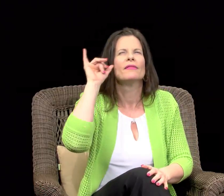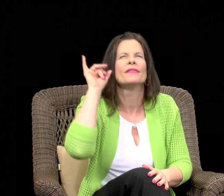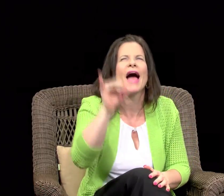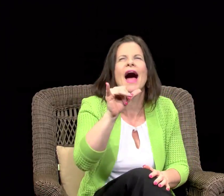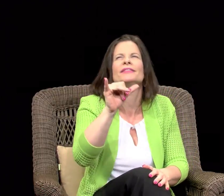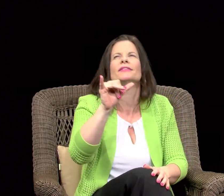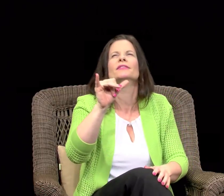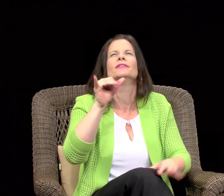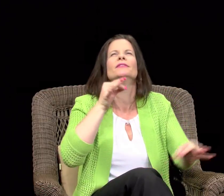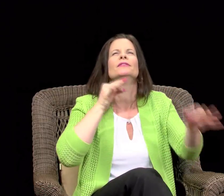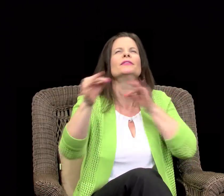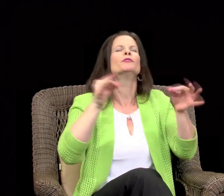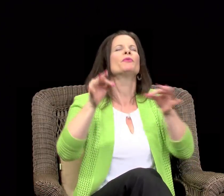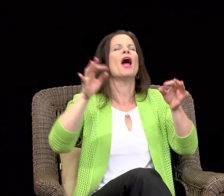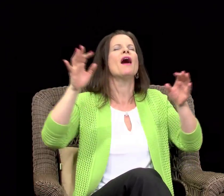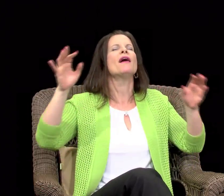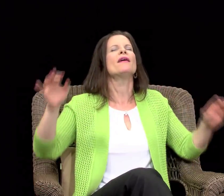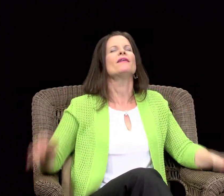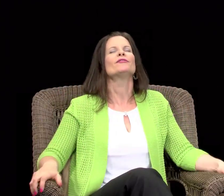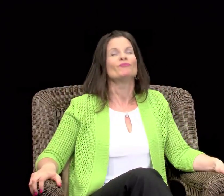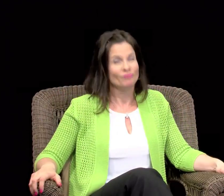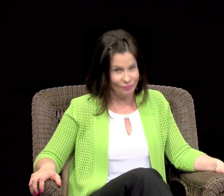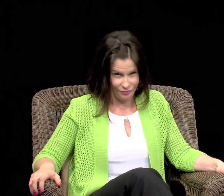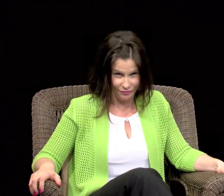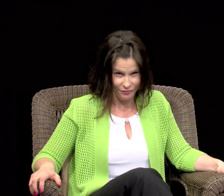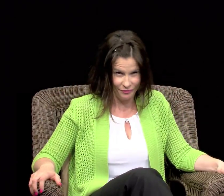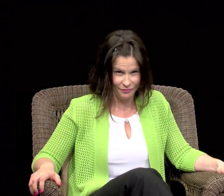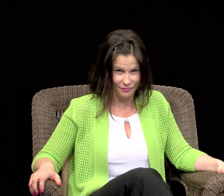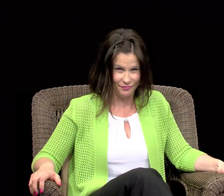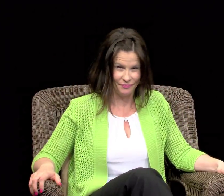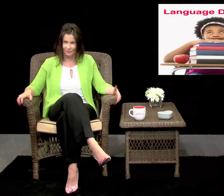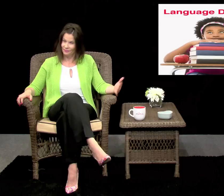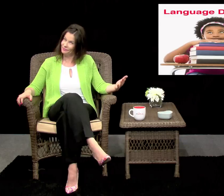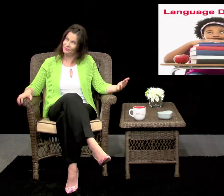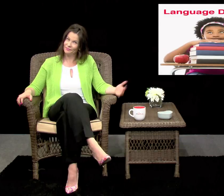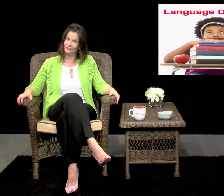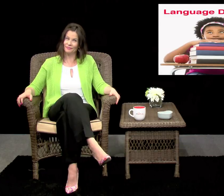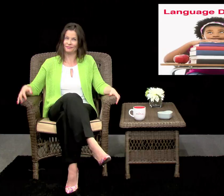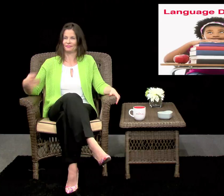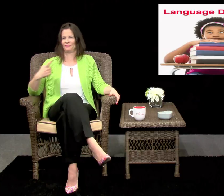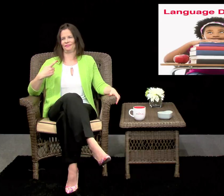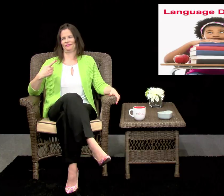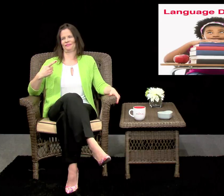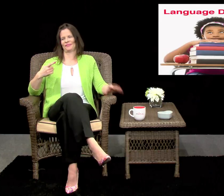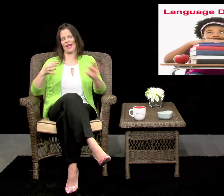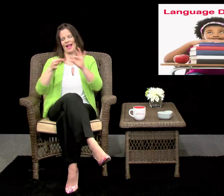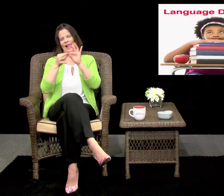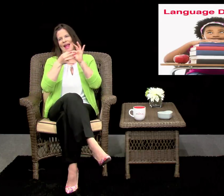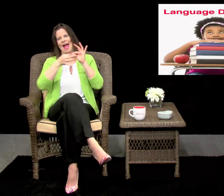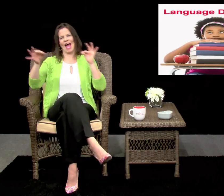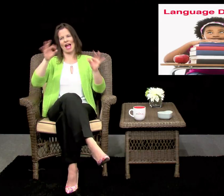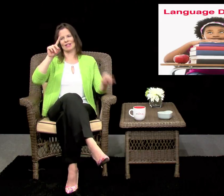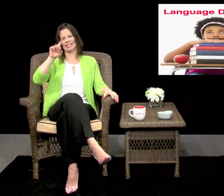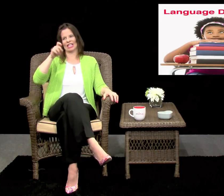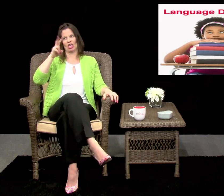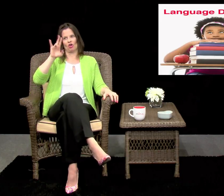Bell Association responded. That made a lot of sense. And there it is.